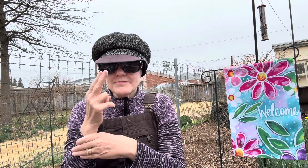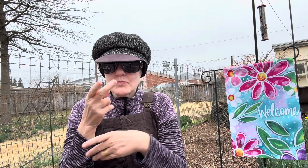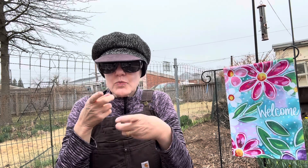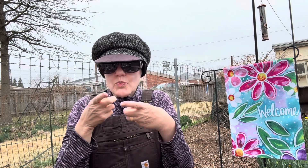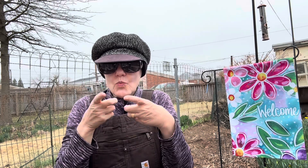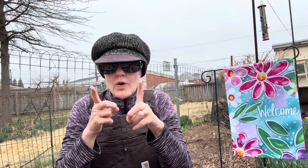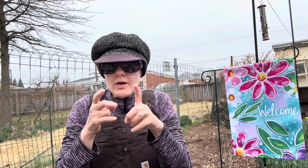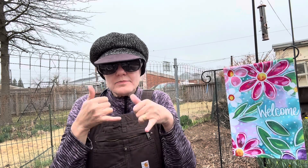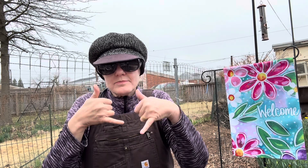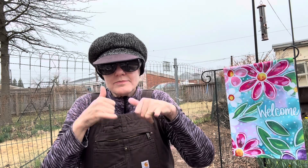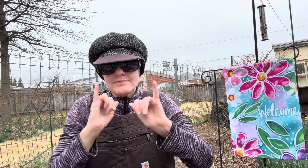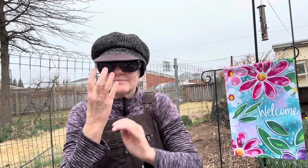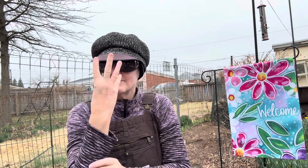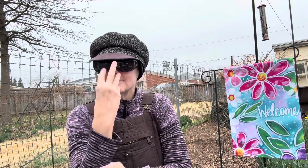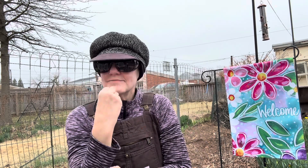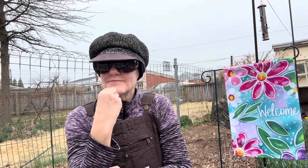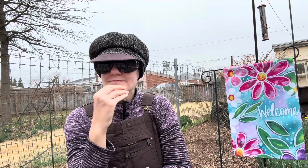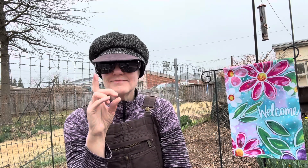while they're still dormant.